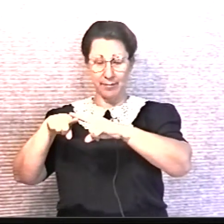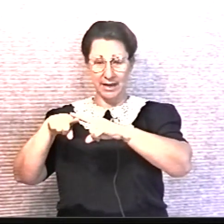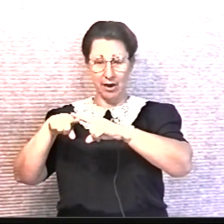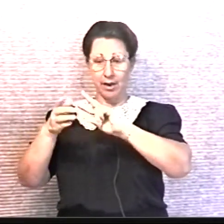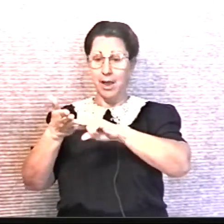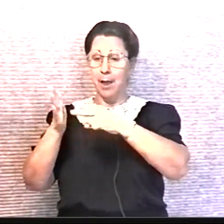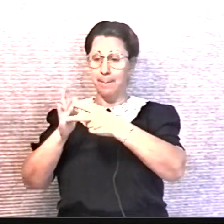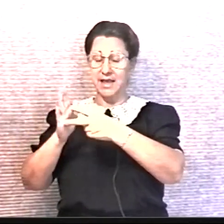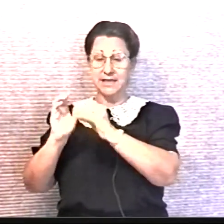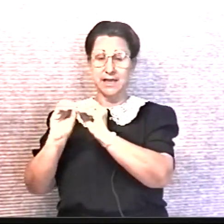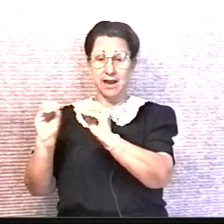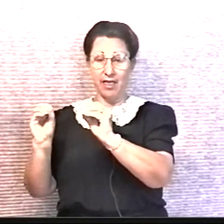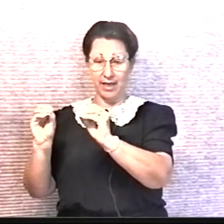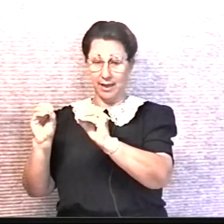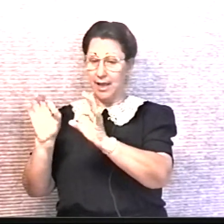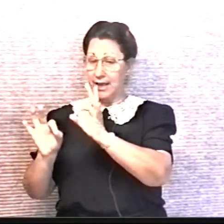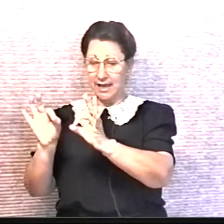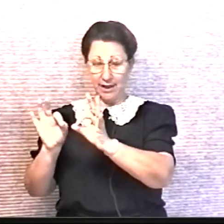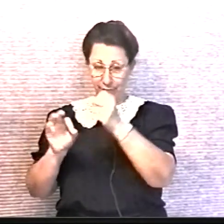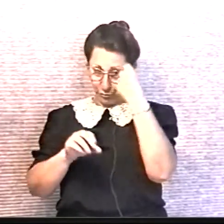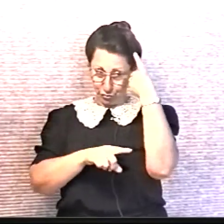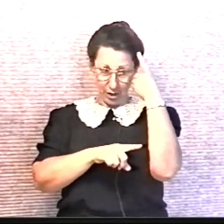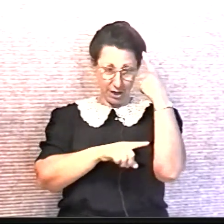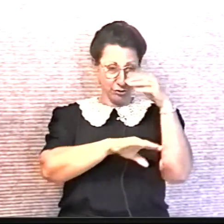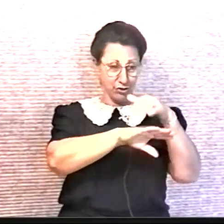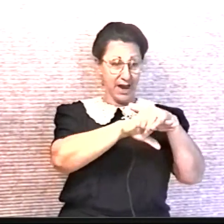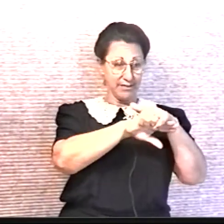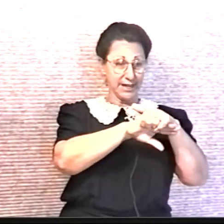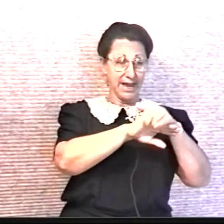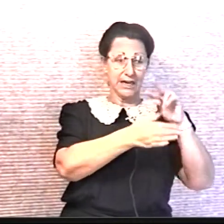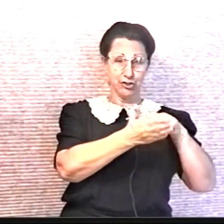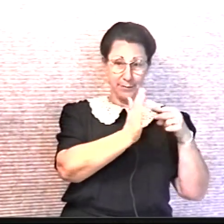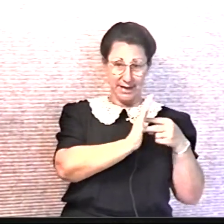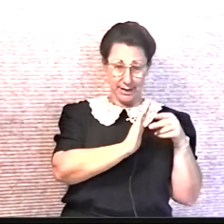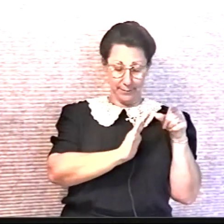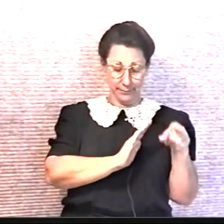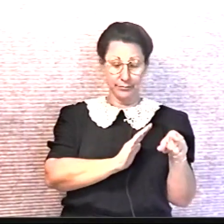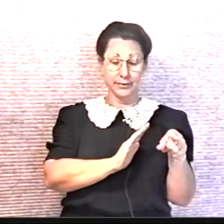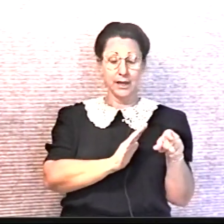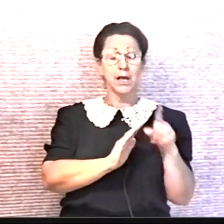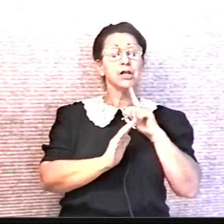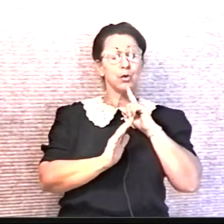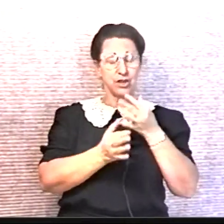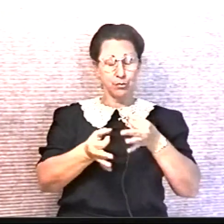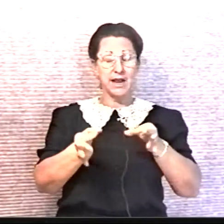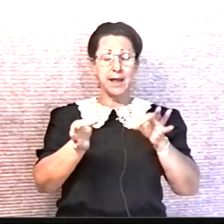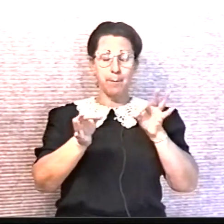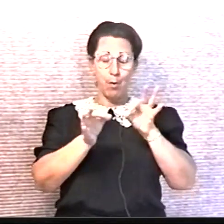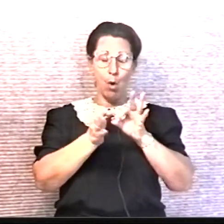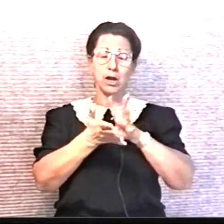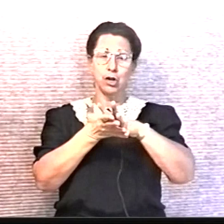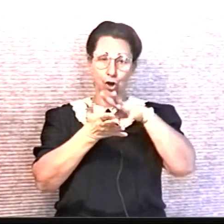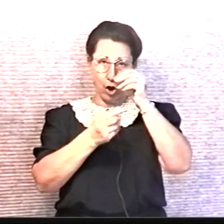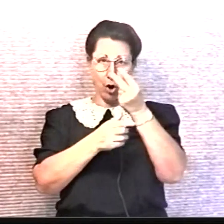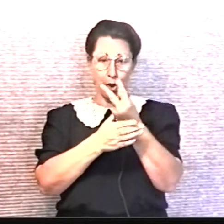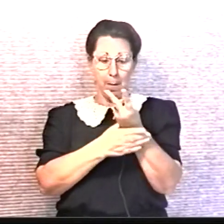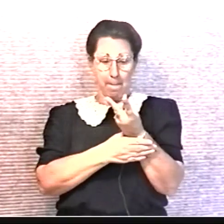vocabulary means nothing if you do not understand the English meaning. So it's really important to learn